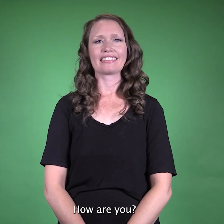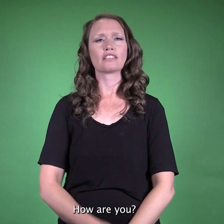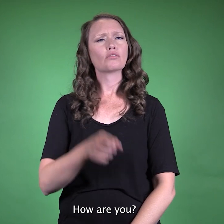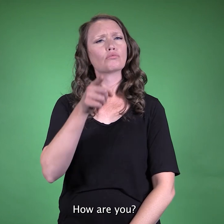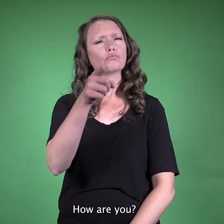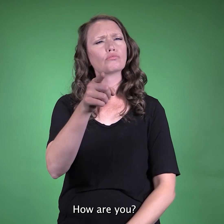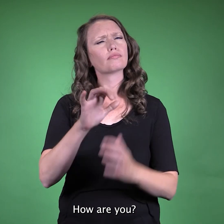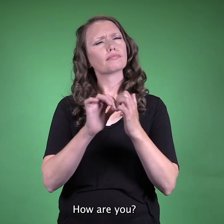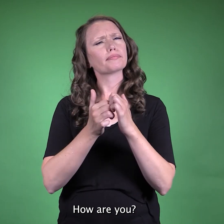How are you?